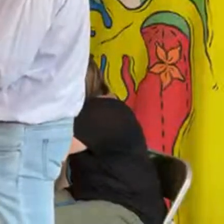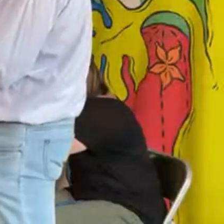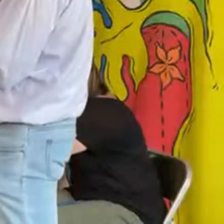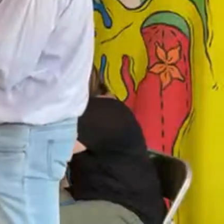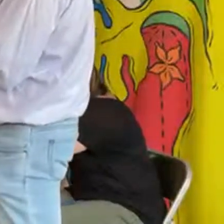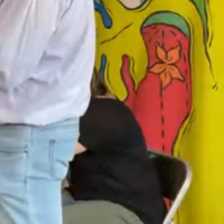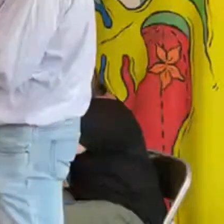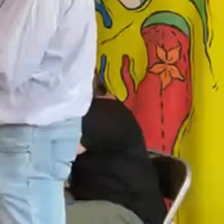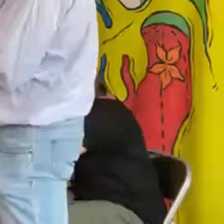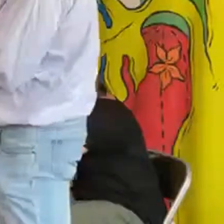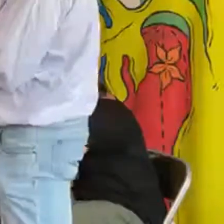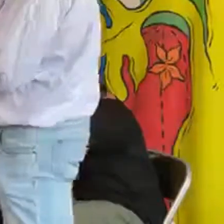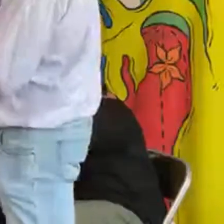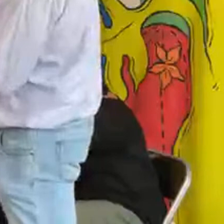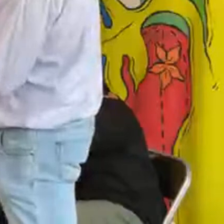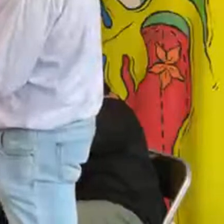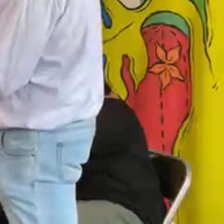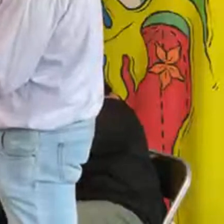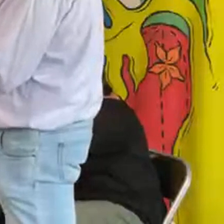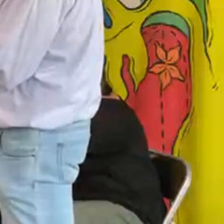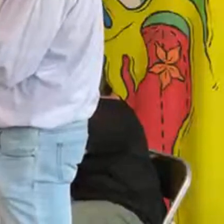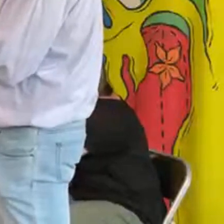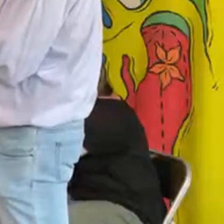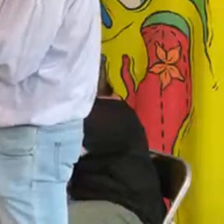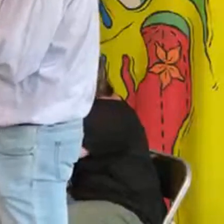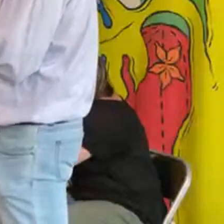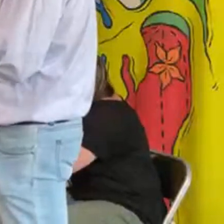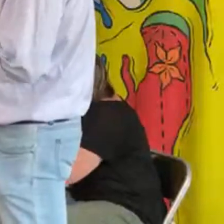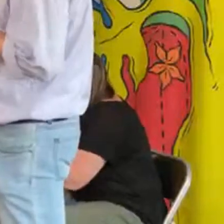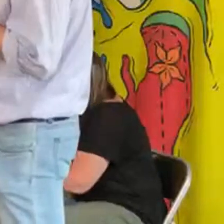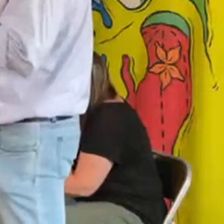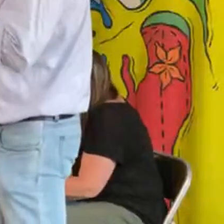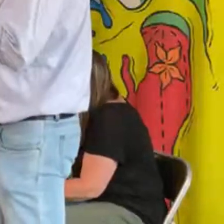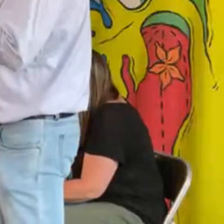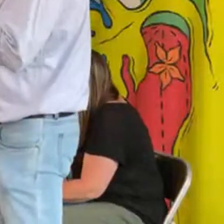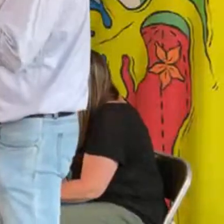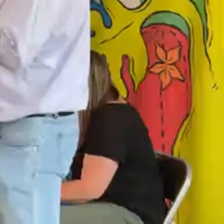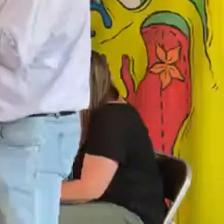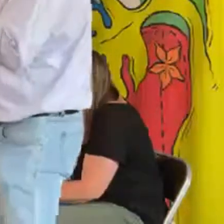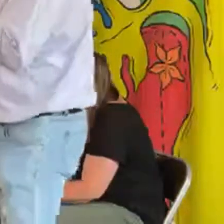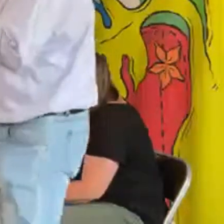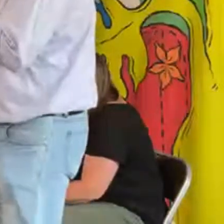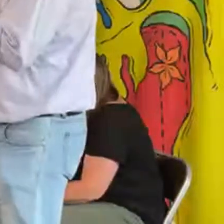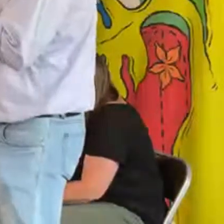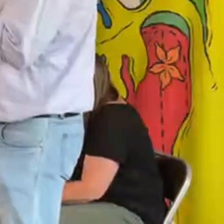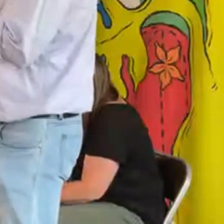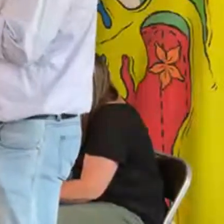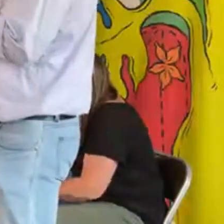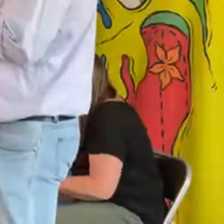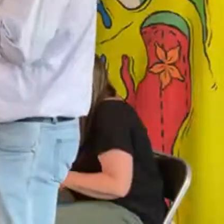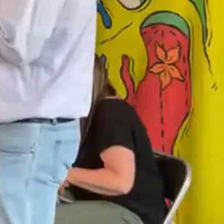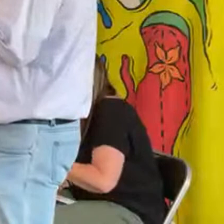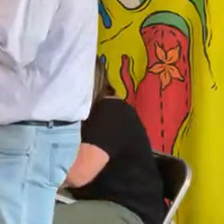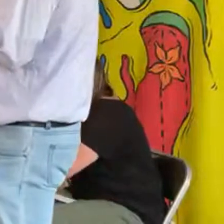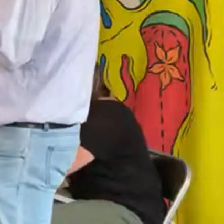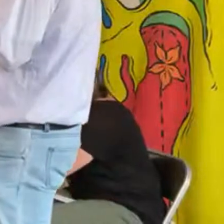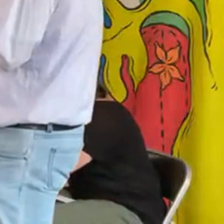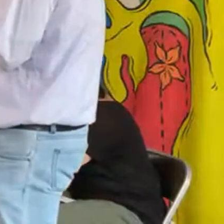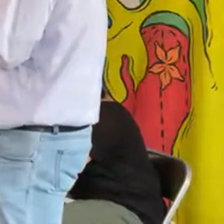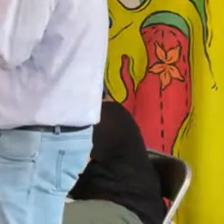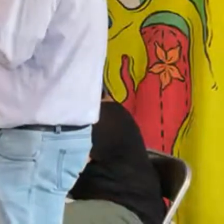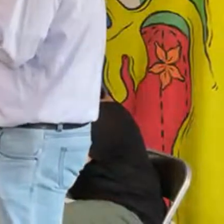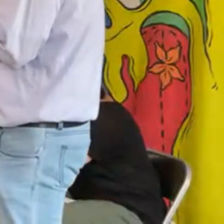Before the war, they made a child. Before the war, they made a child. I